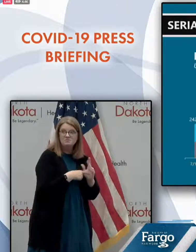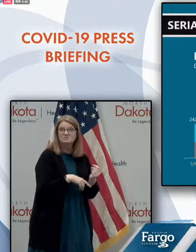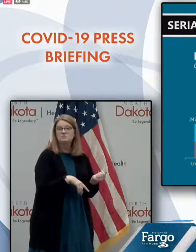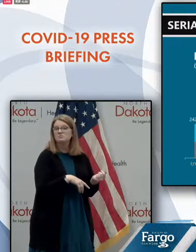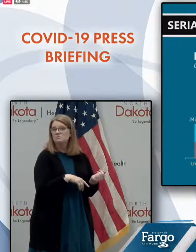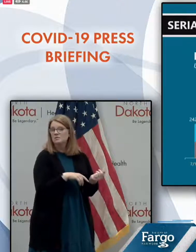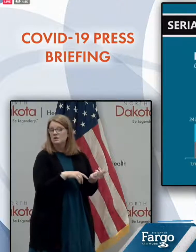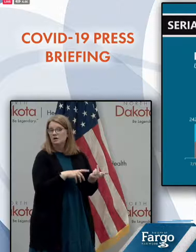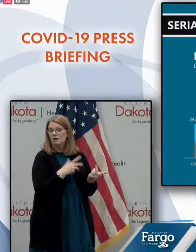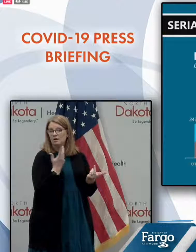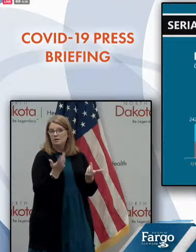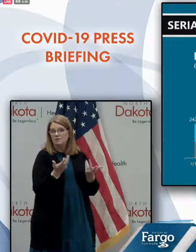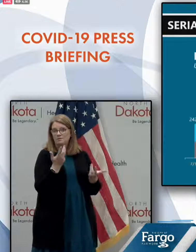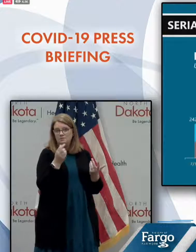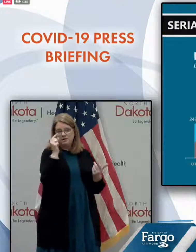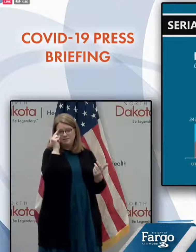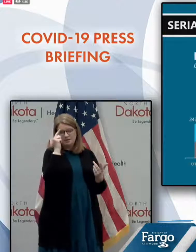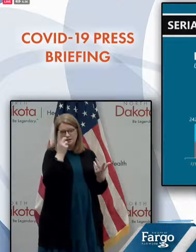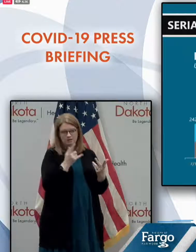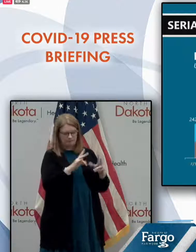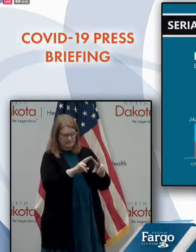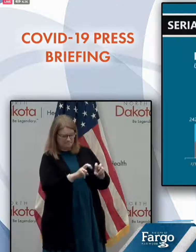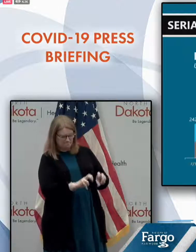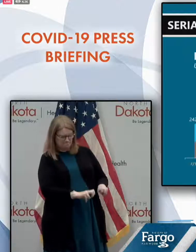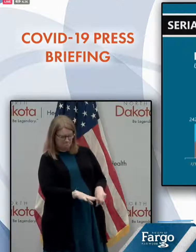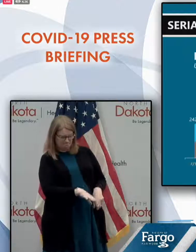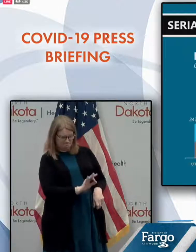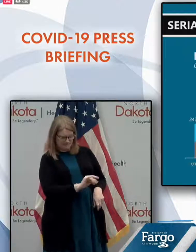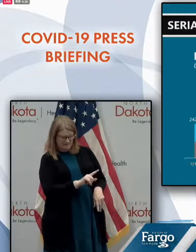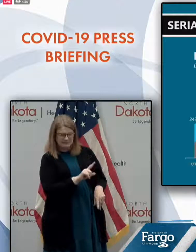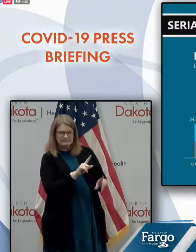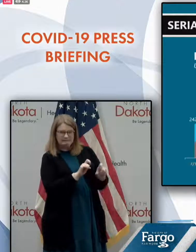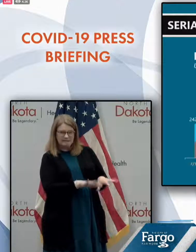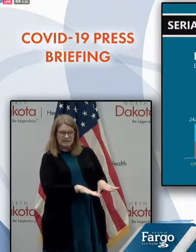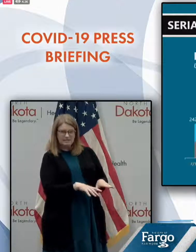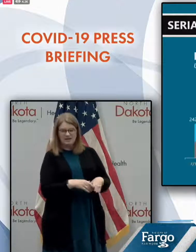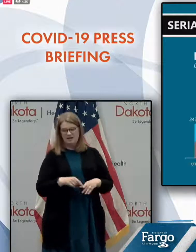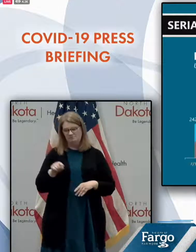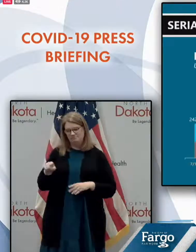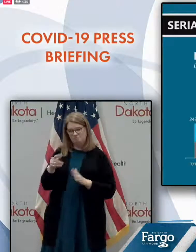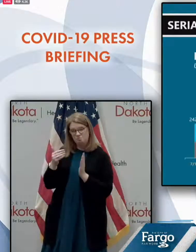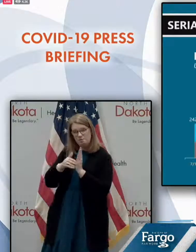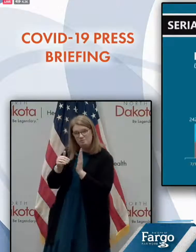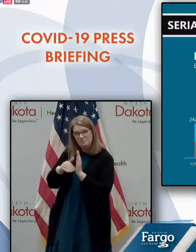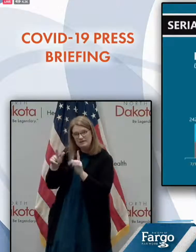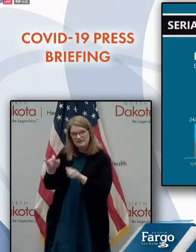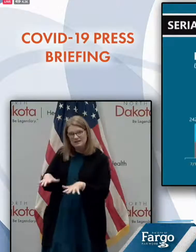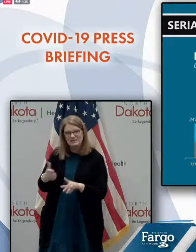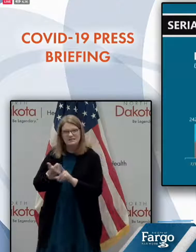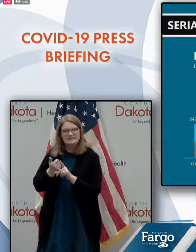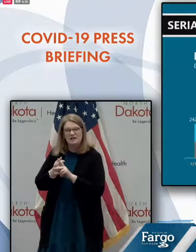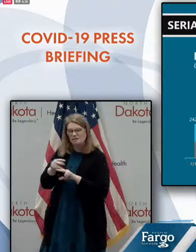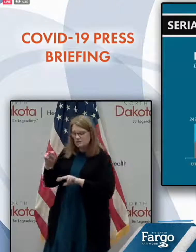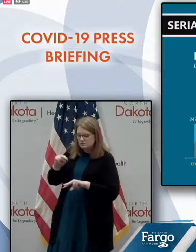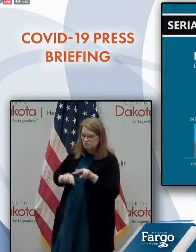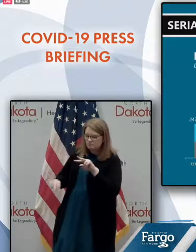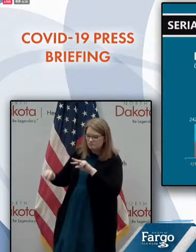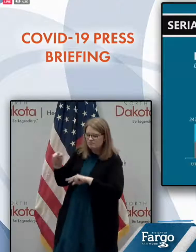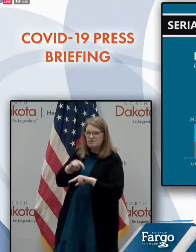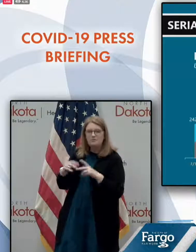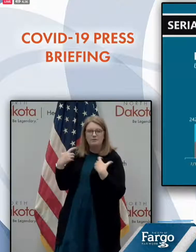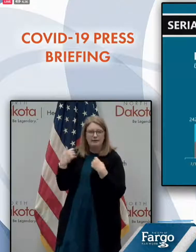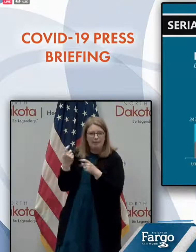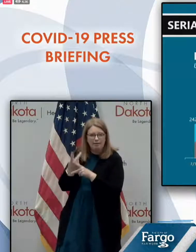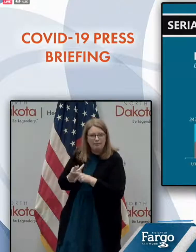and or diagnostic tests, and on the repeat testing, a lot of that is surveillance testing, again, across healthcare workers,